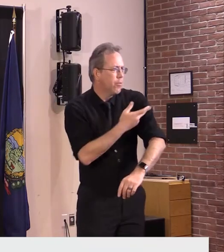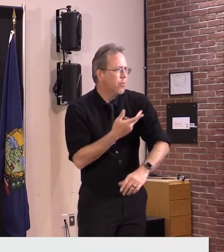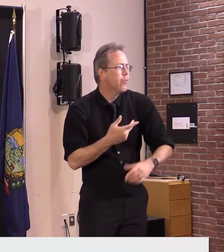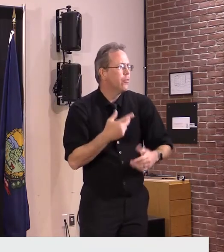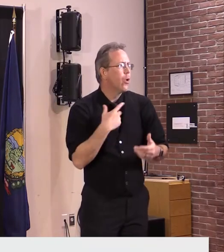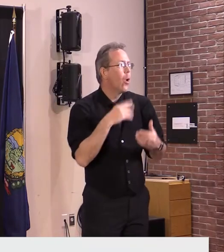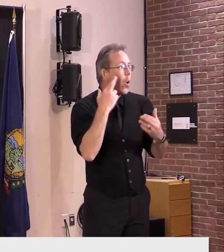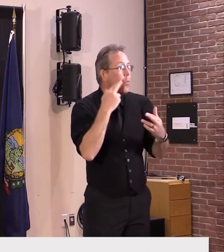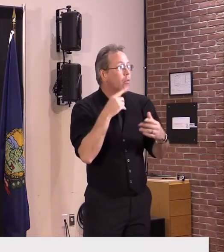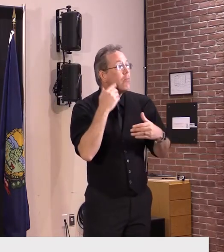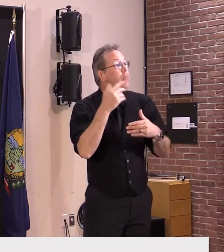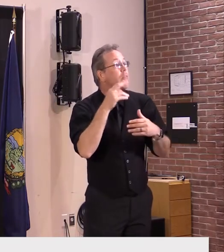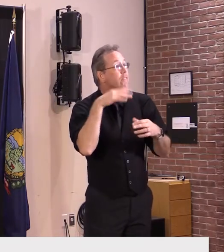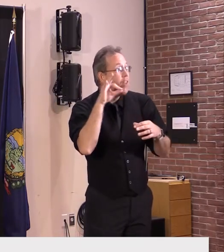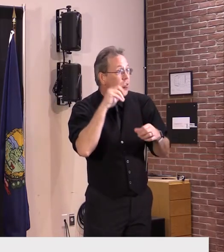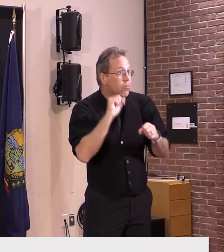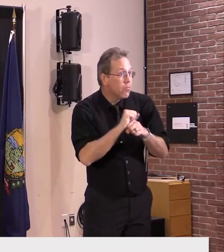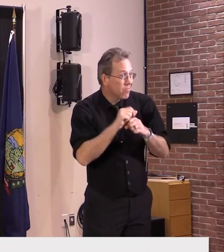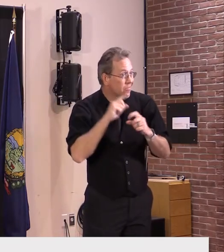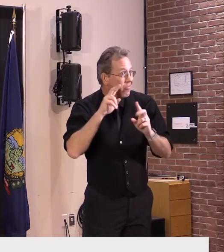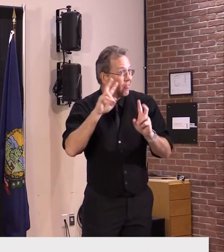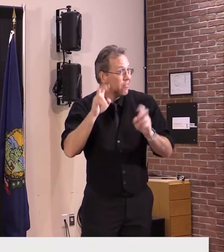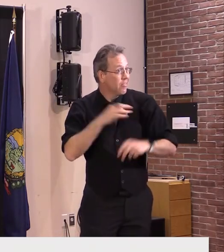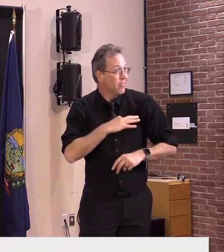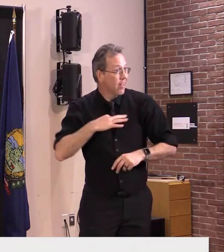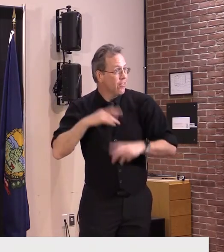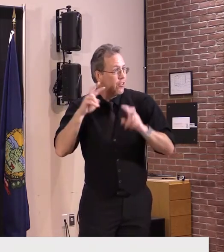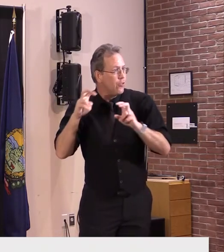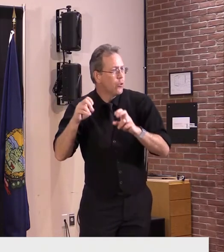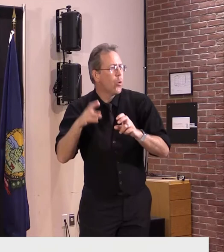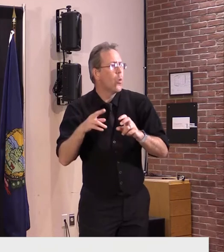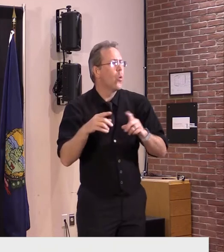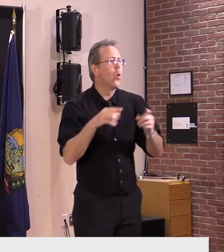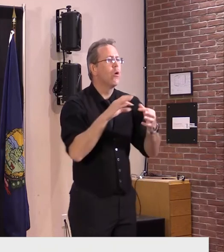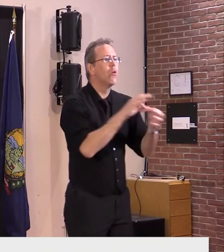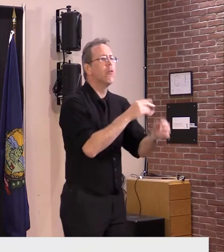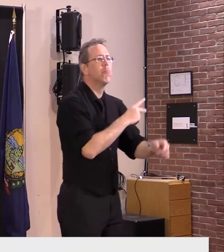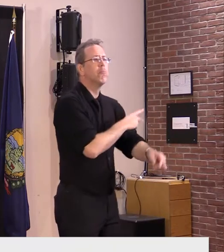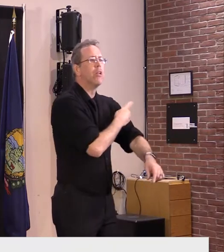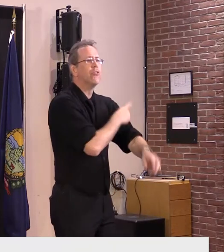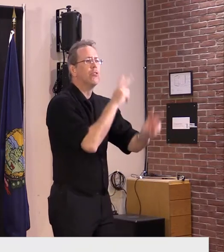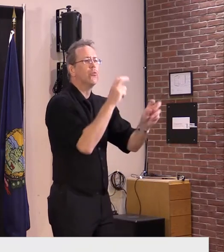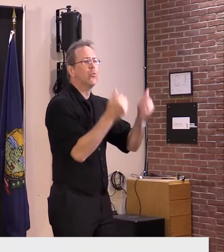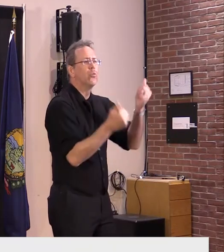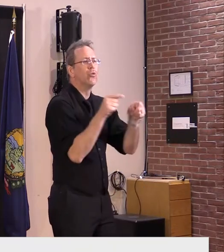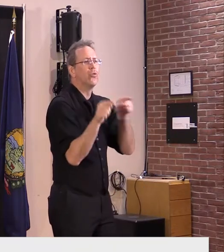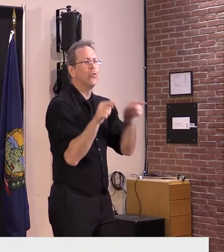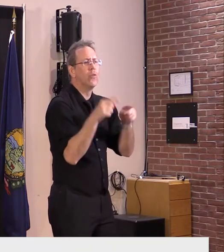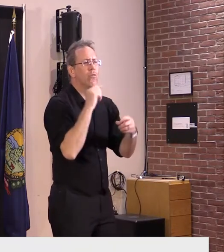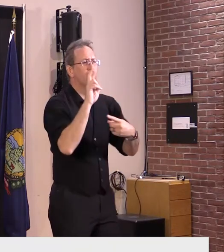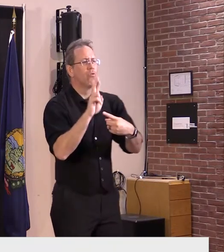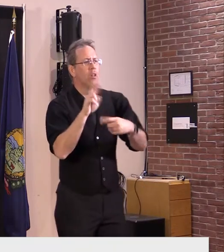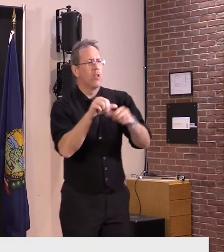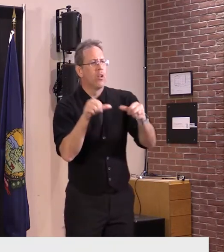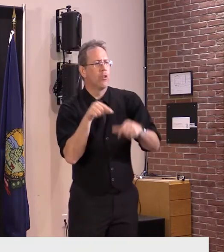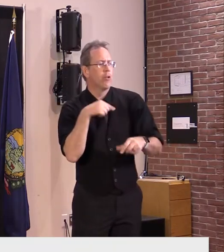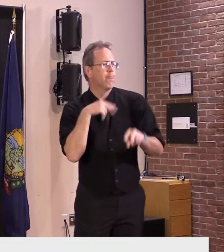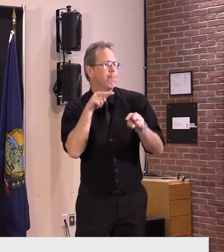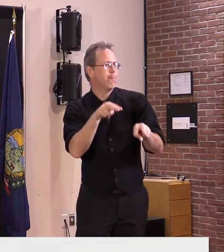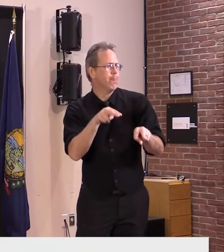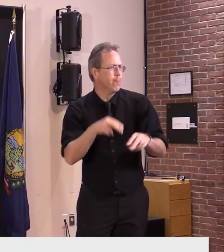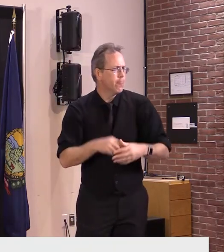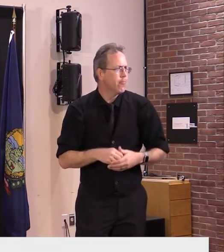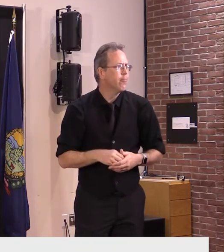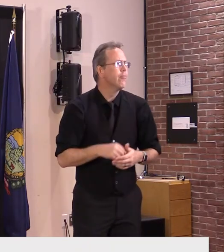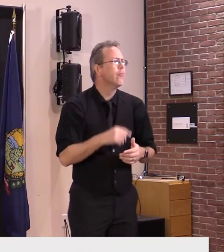actually a concern about patients. Our 7-day average for people in